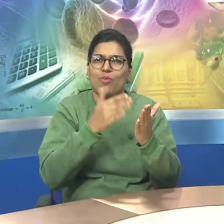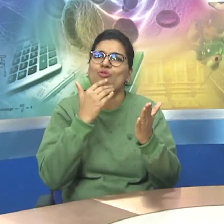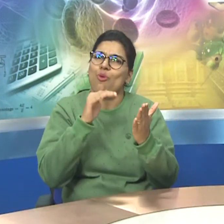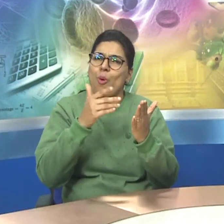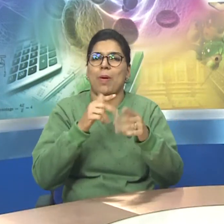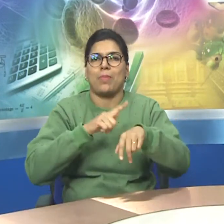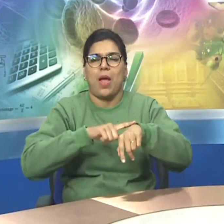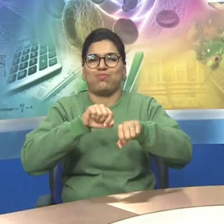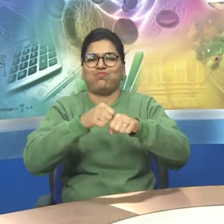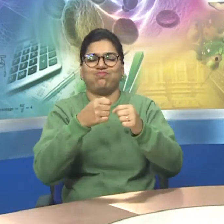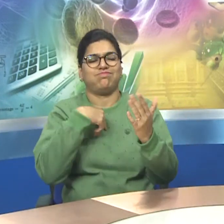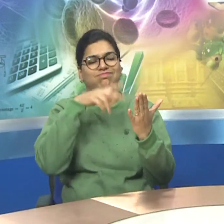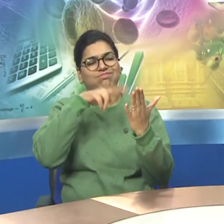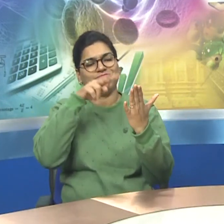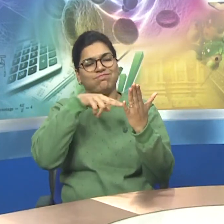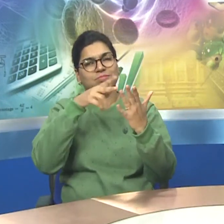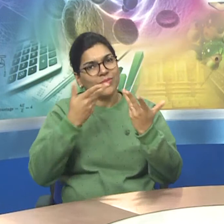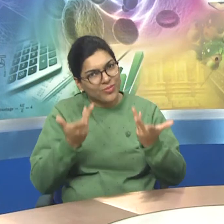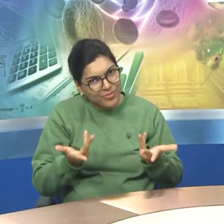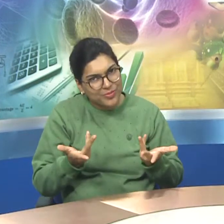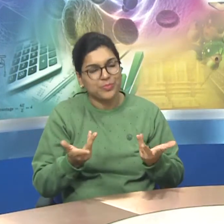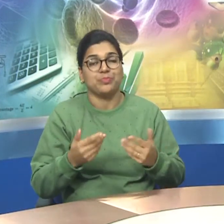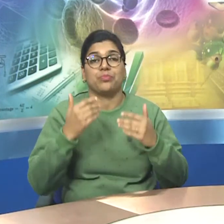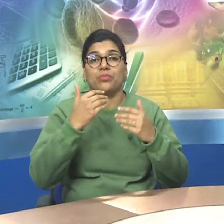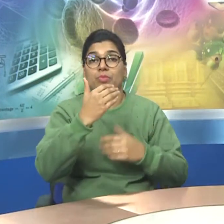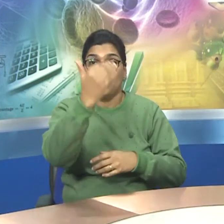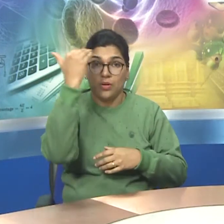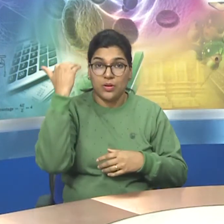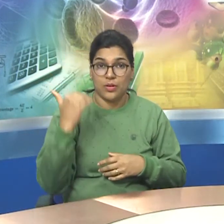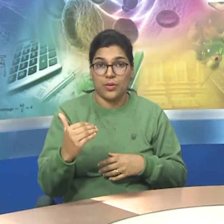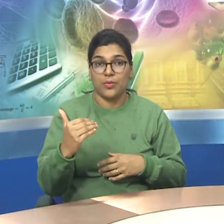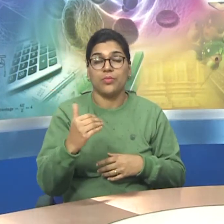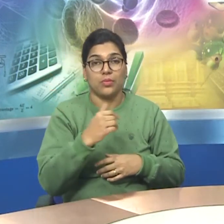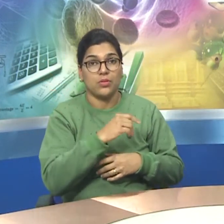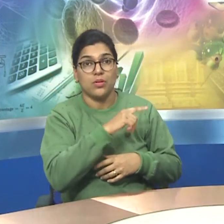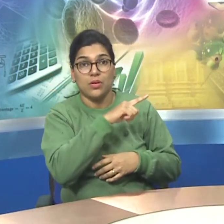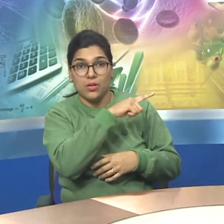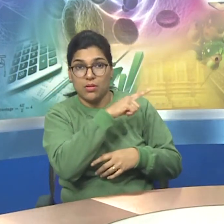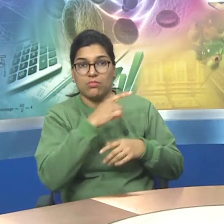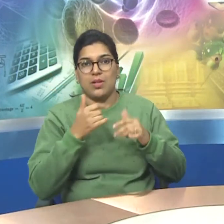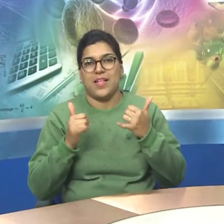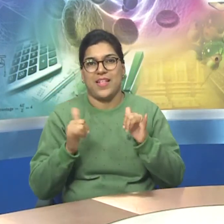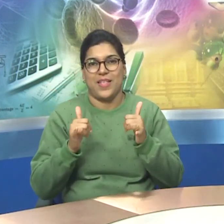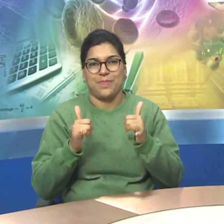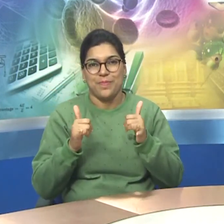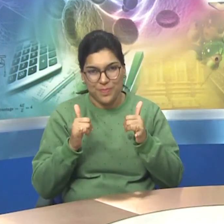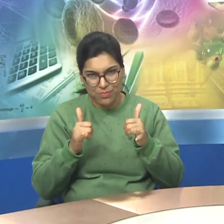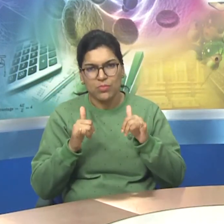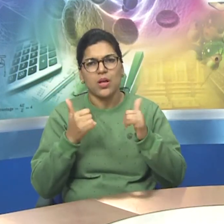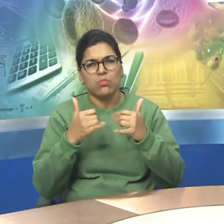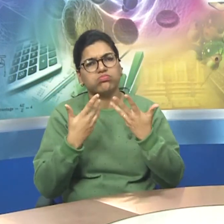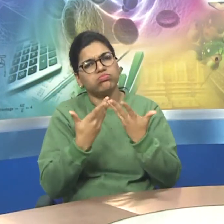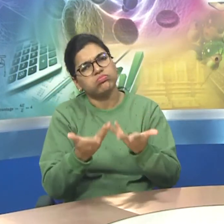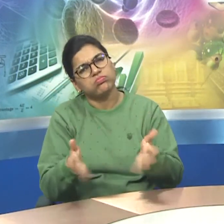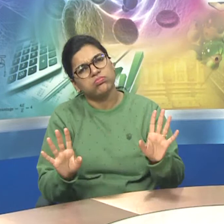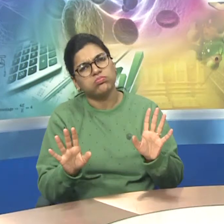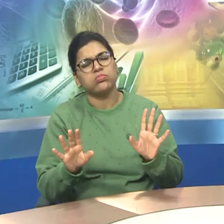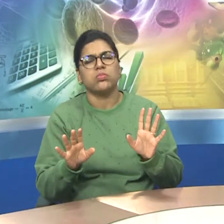So there are different types of books which people can read during their free time. And another example